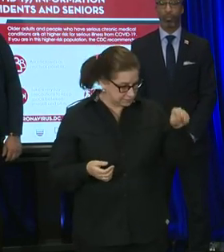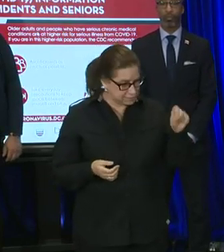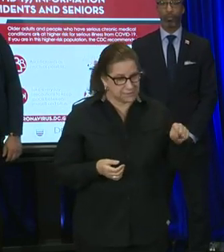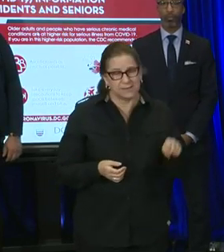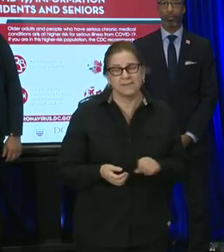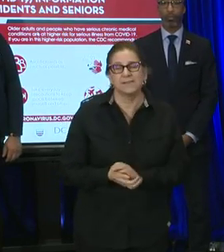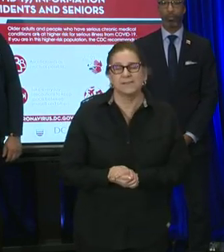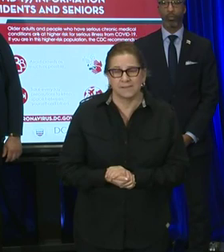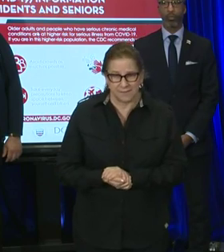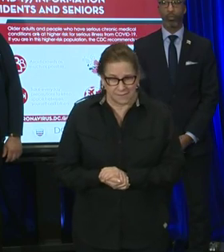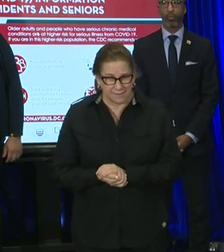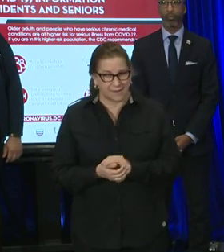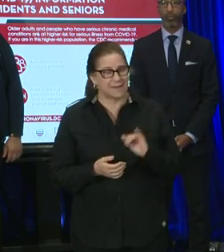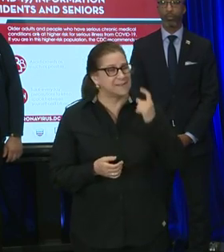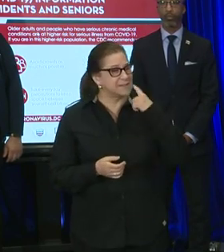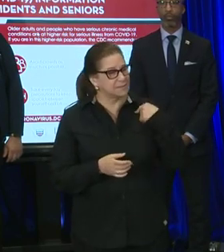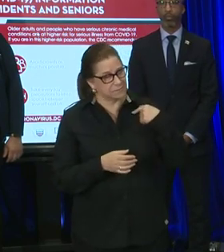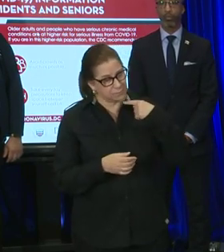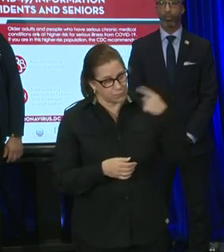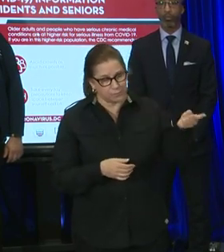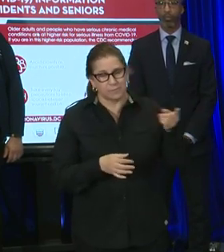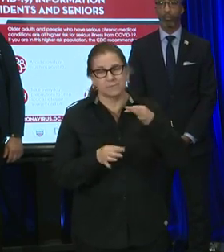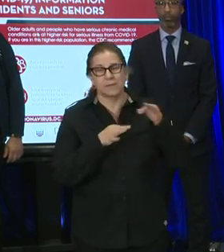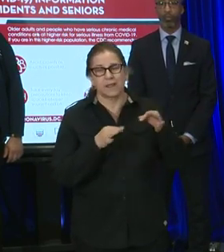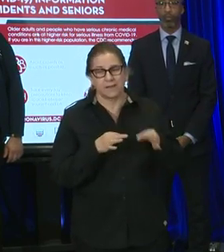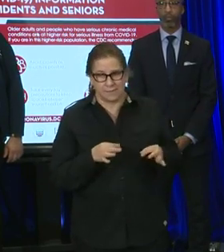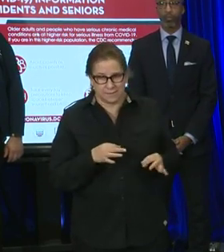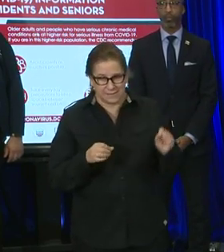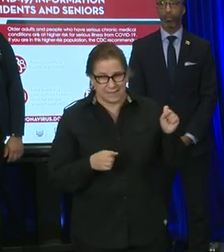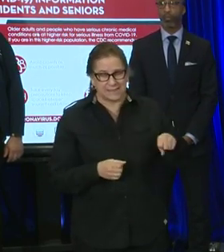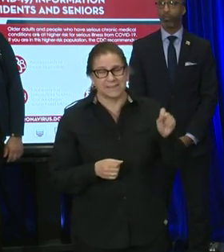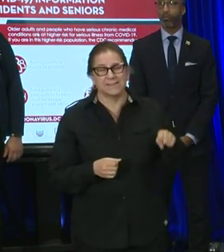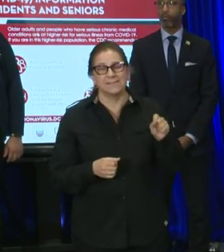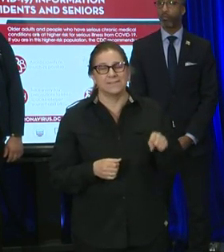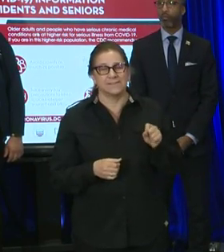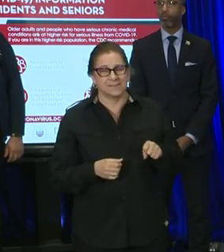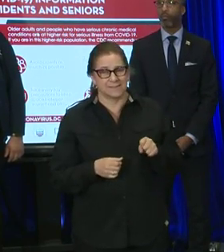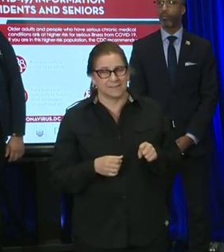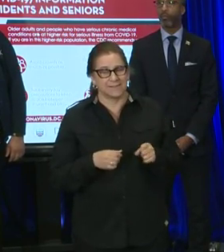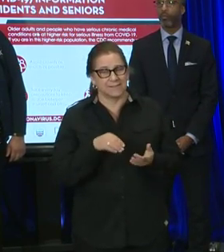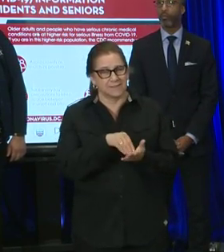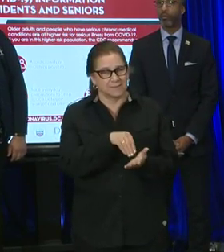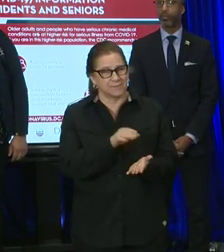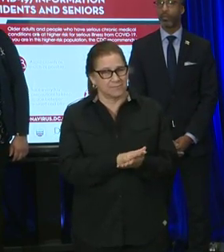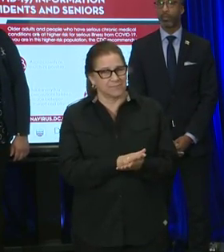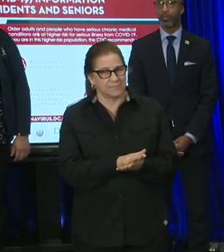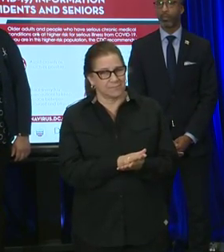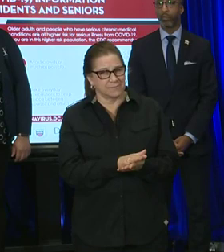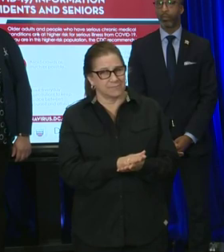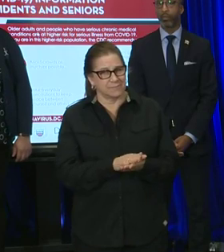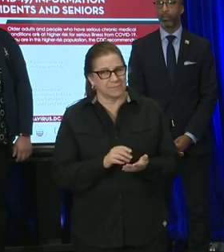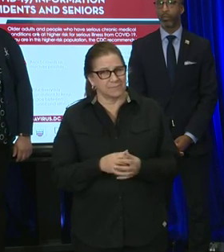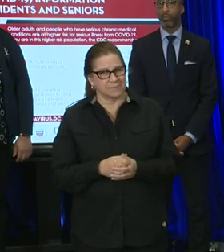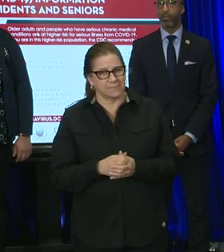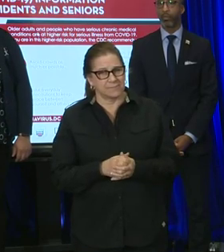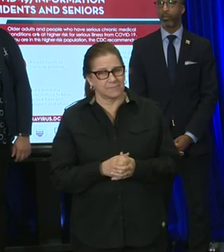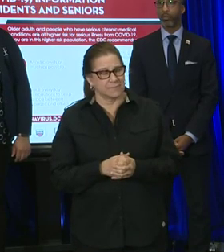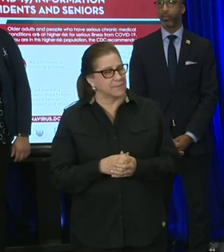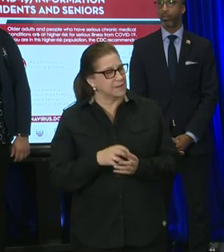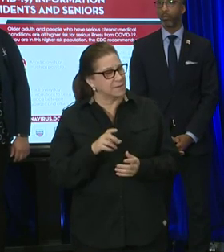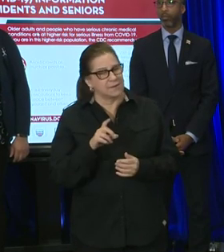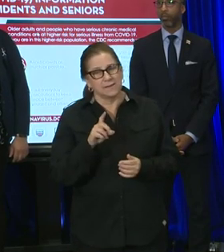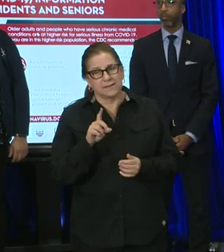noted. We will update the order to reflect the new date. And if there are any changes, I think our